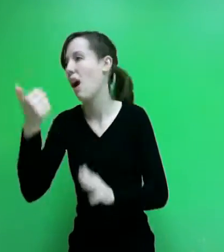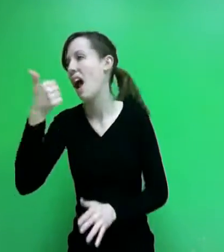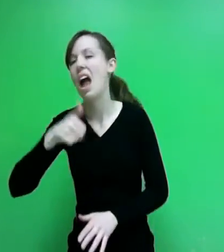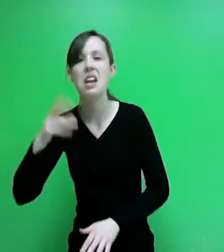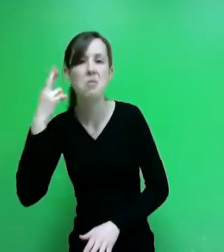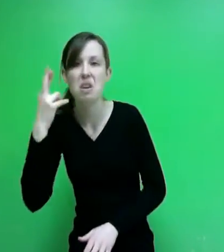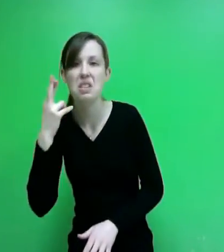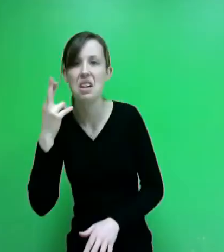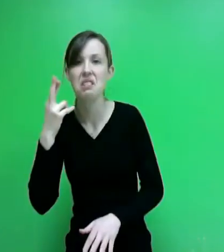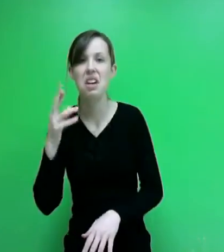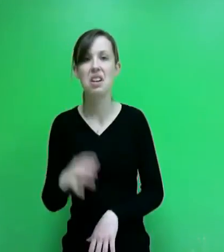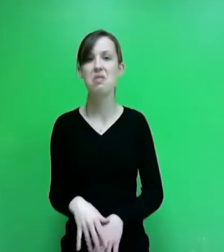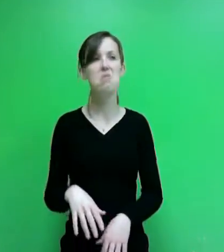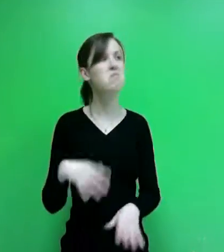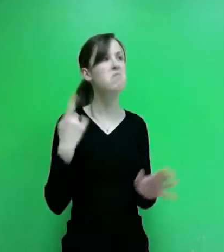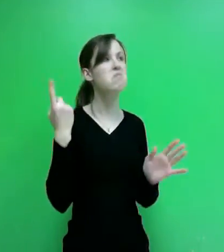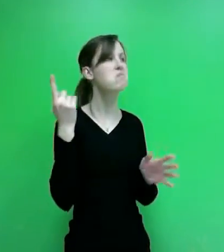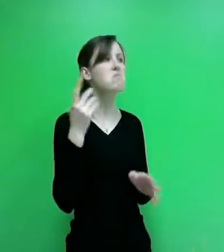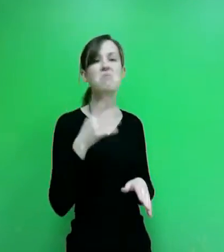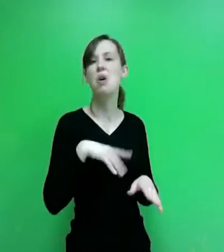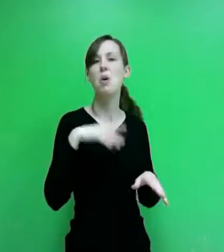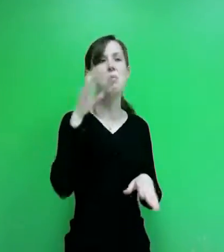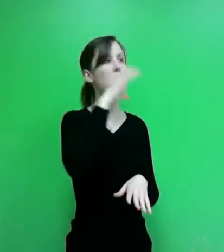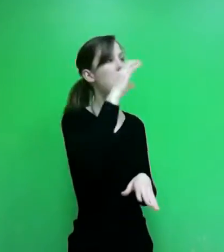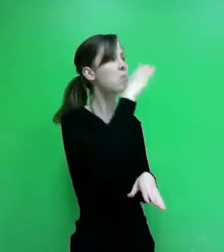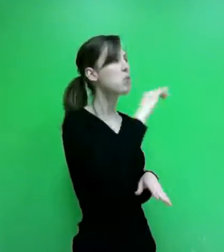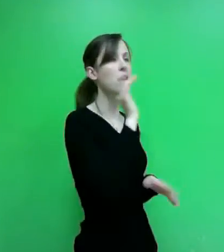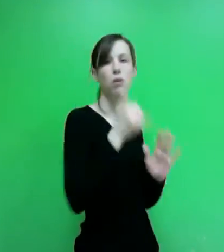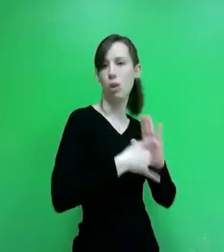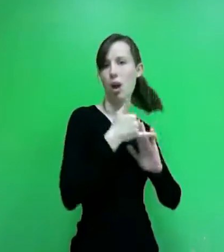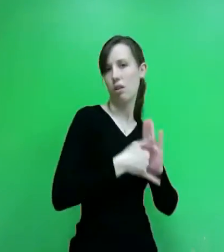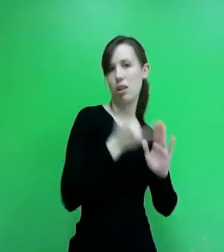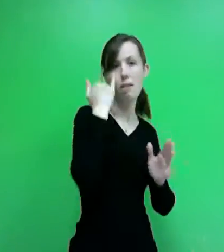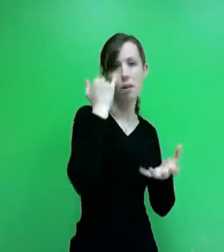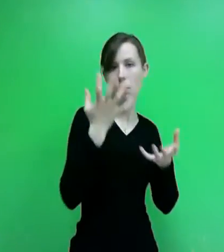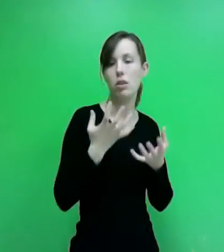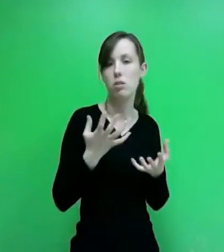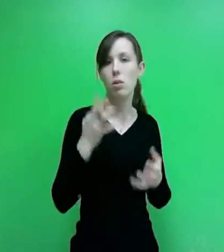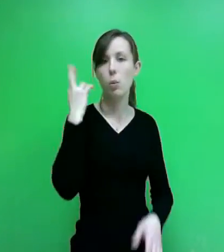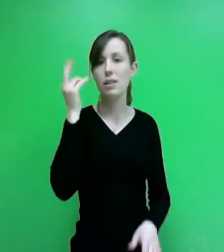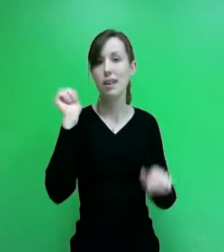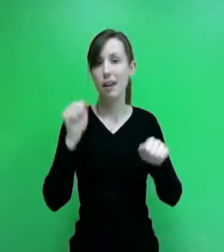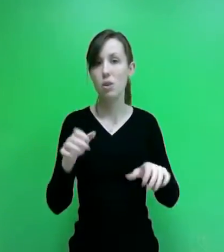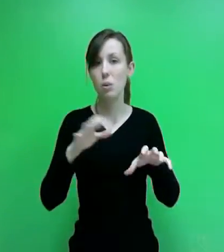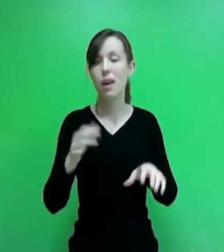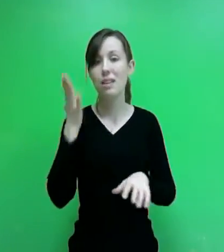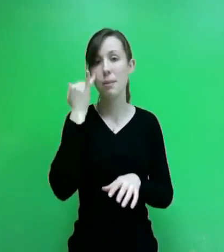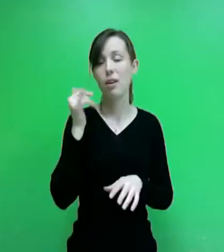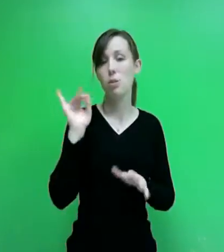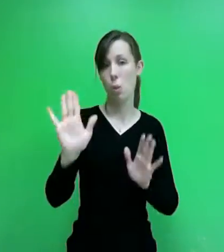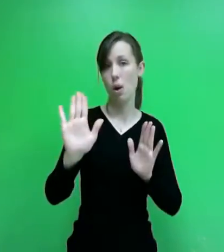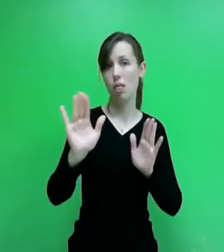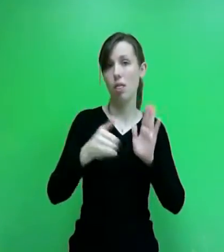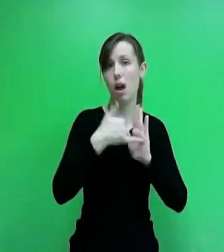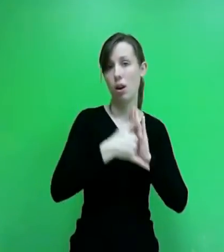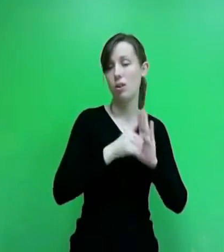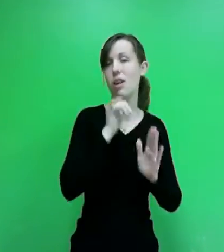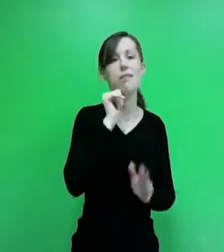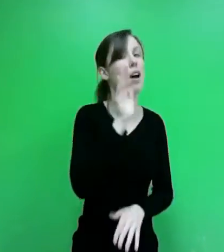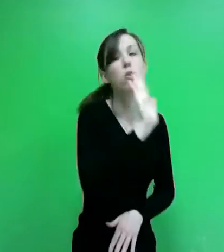just do a random check of your lockers if he wants to. The reason he can do that is because your lockers are not your property.